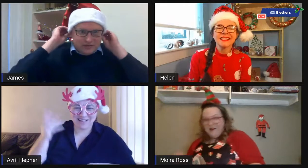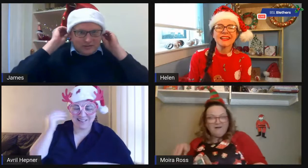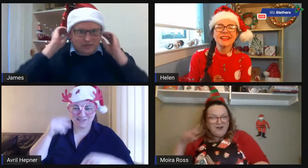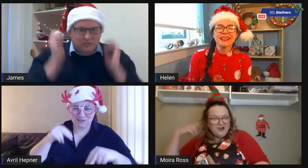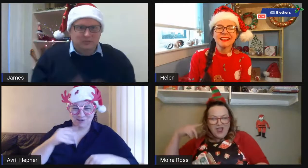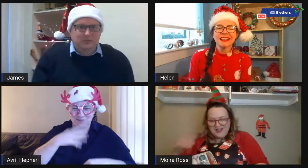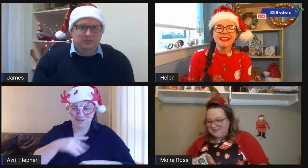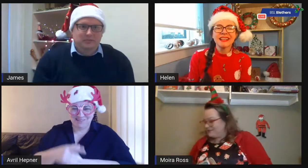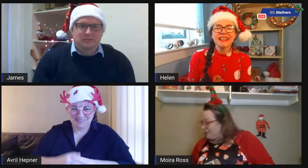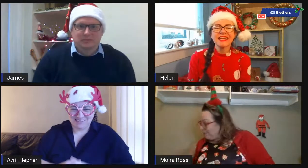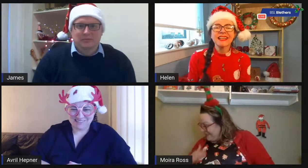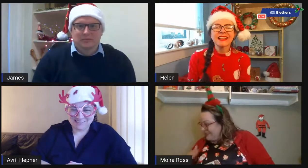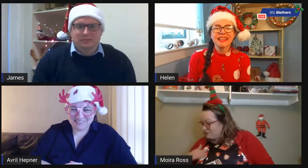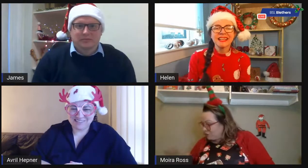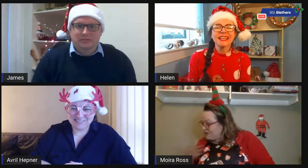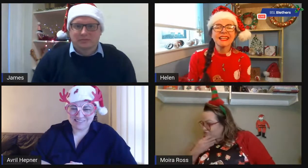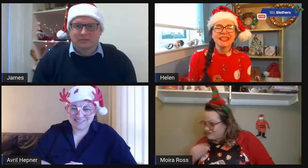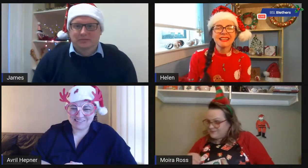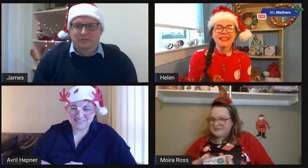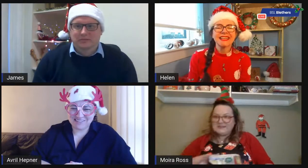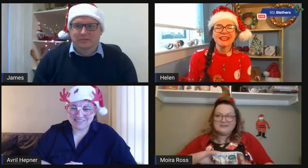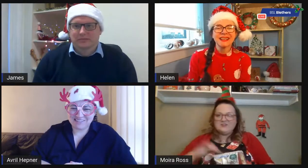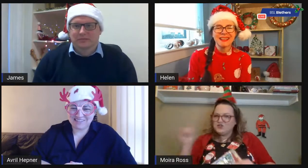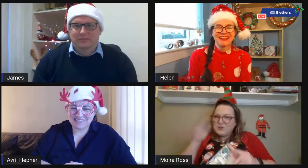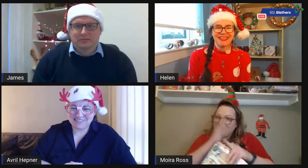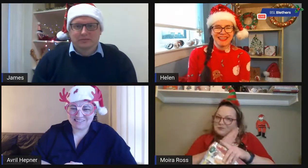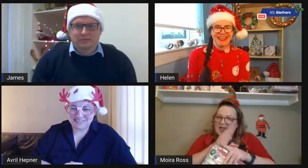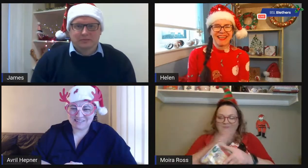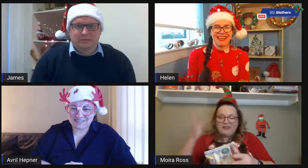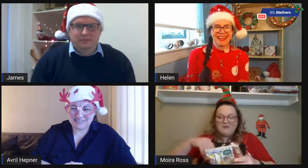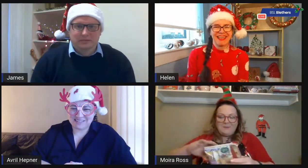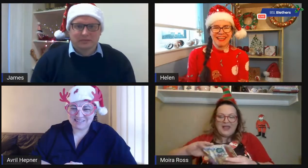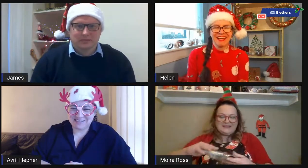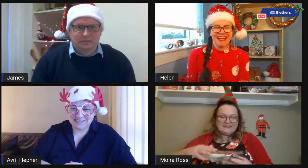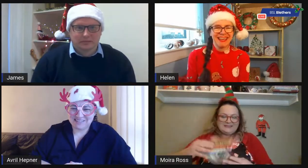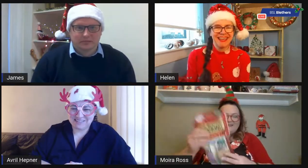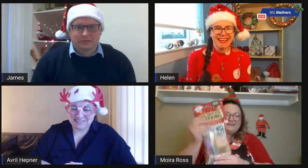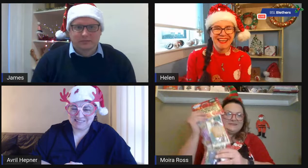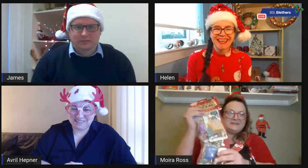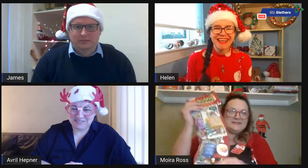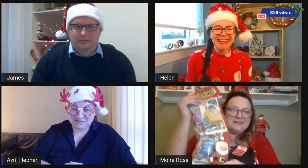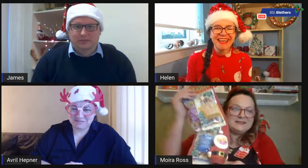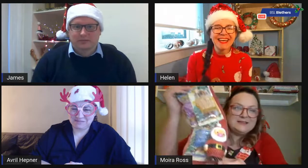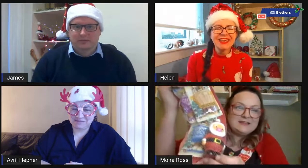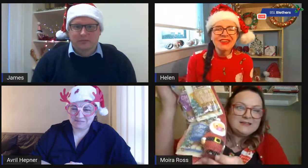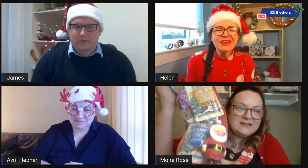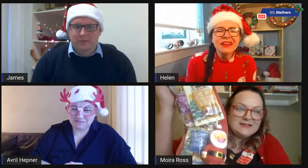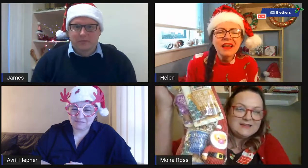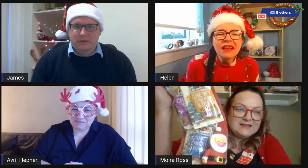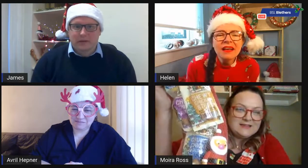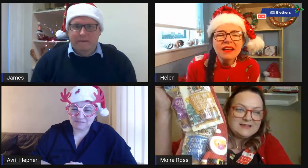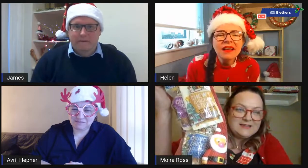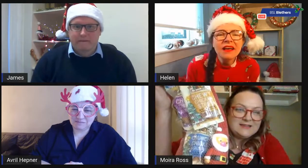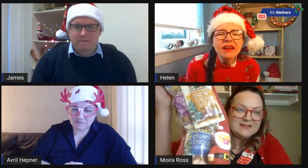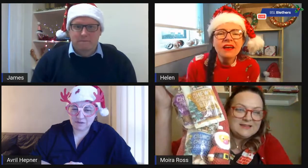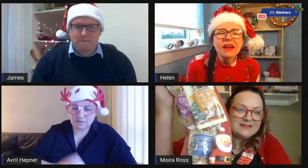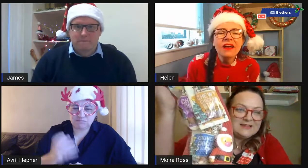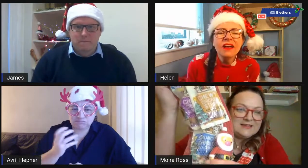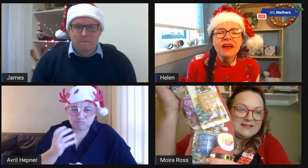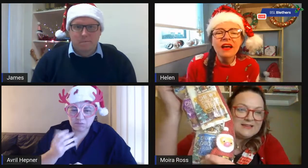The dog's going to be coming in, yes, wagging his tail. I was trying to keep the dog out of the room, keep this secret, but never